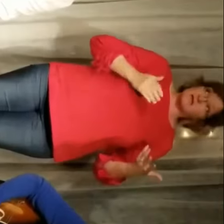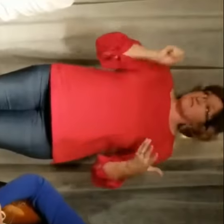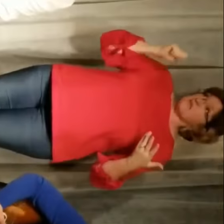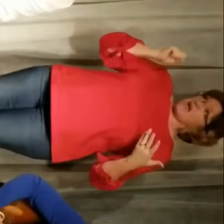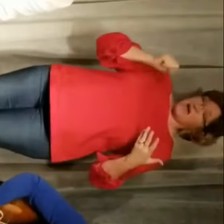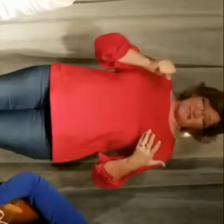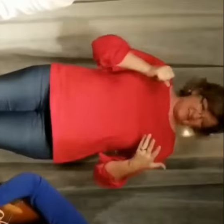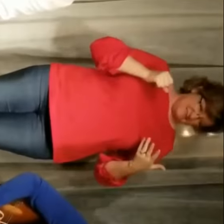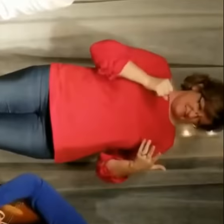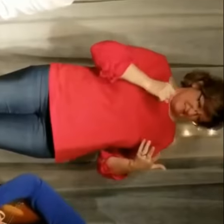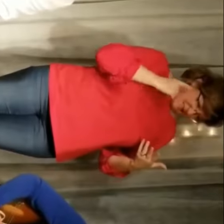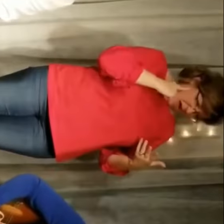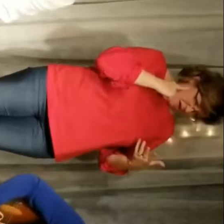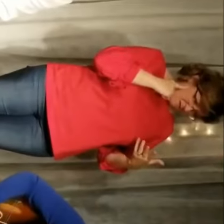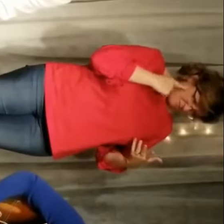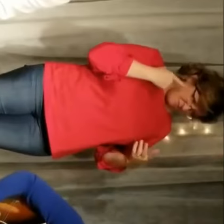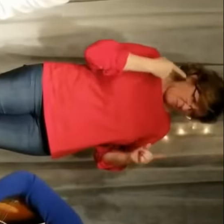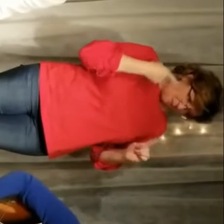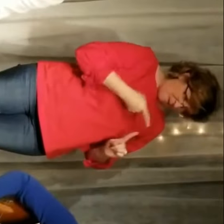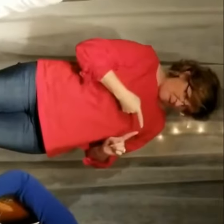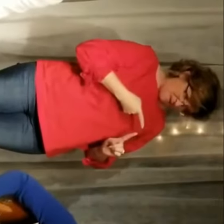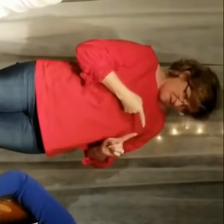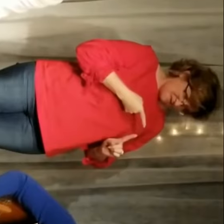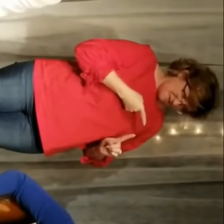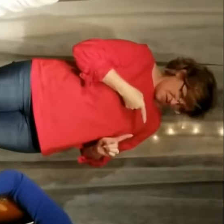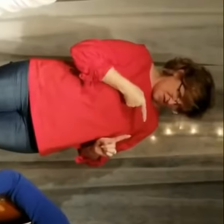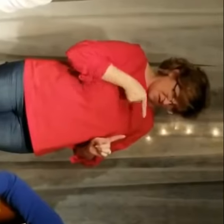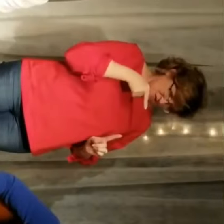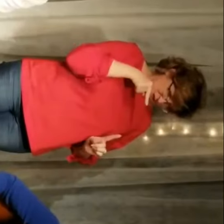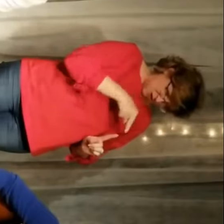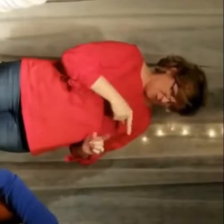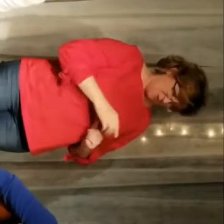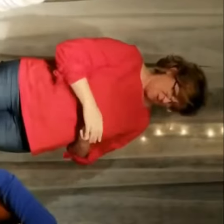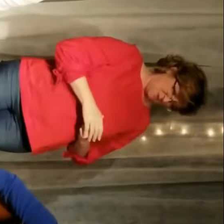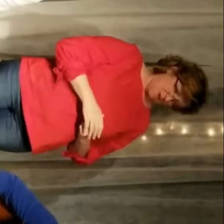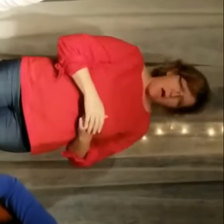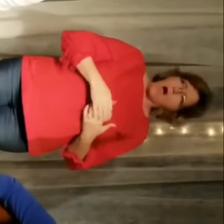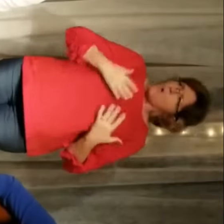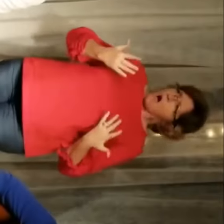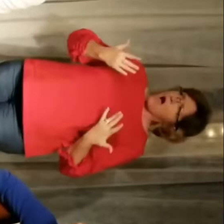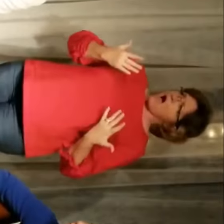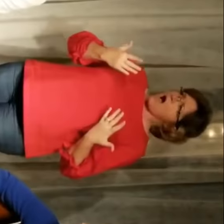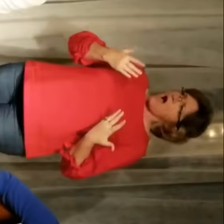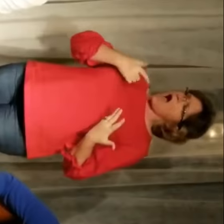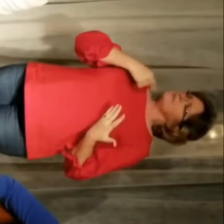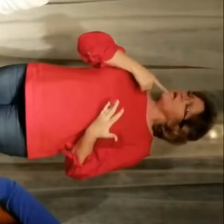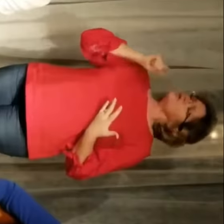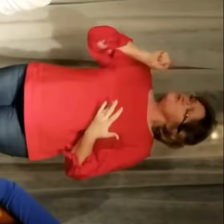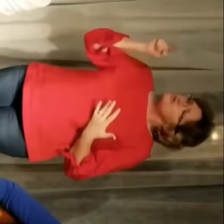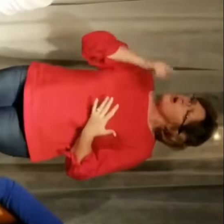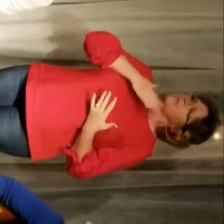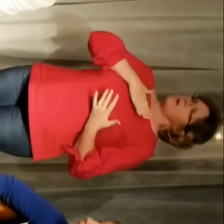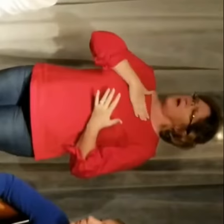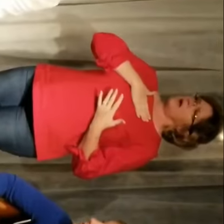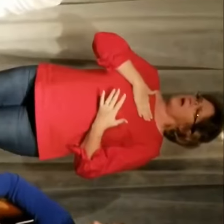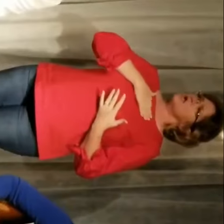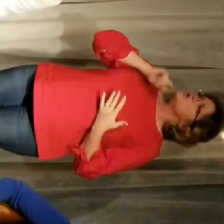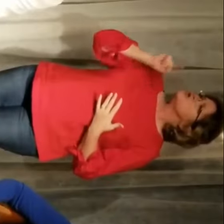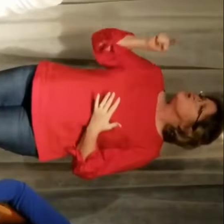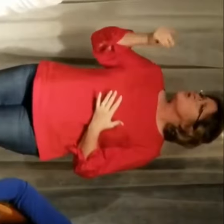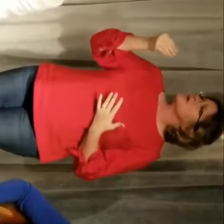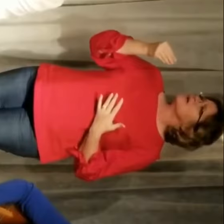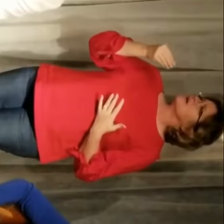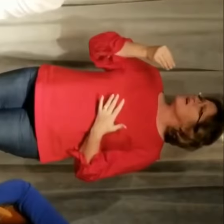section and something of a B section, and so far, both are all about you. Huh? But I'm saying you are mine, and you give